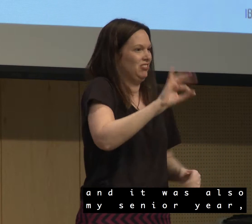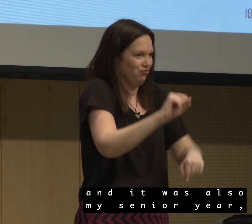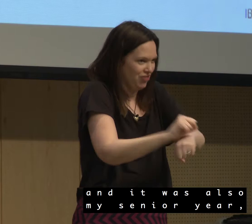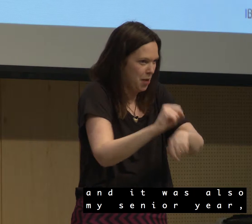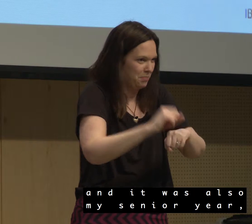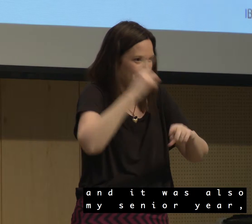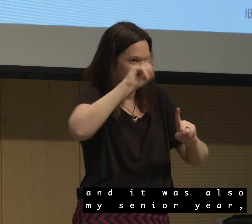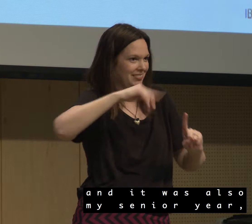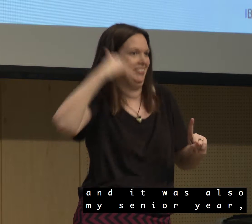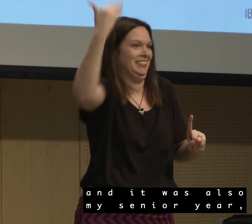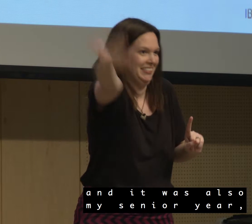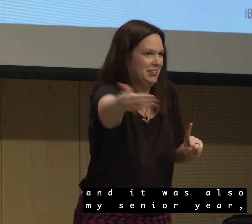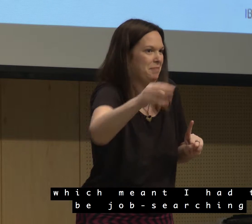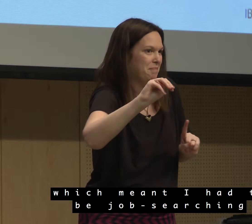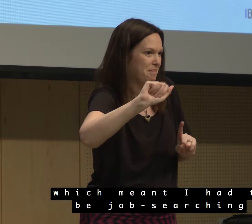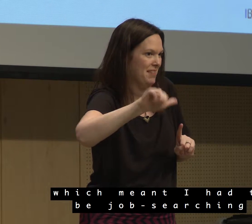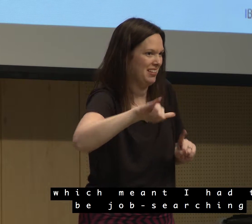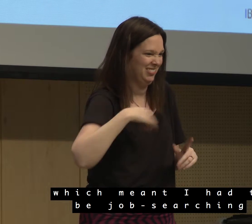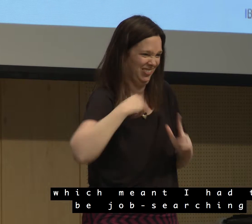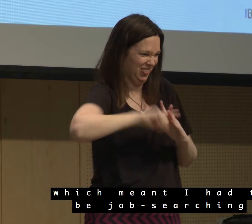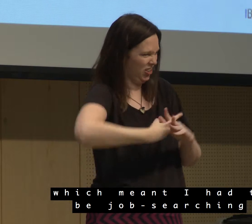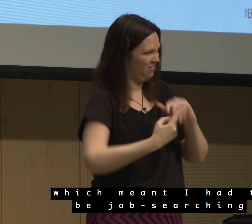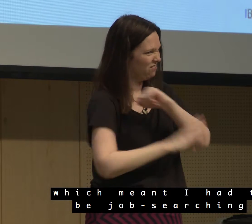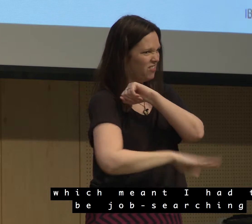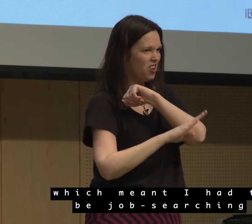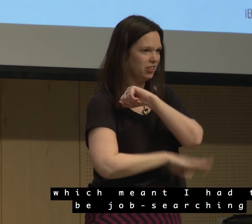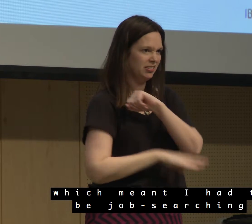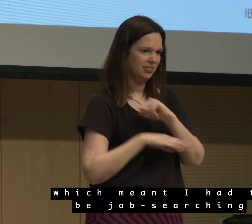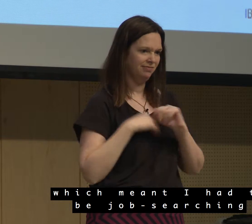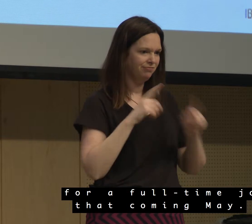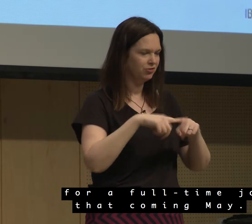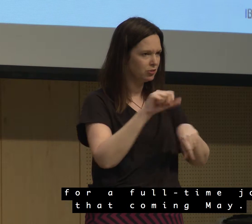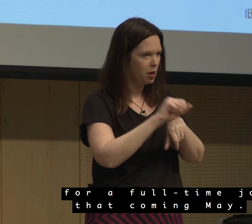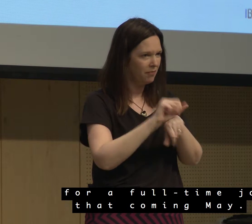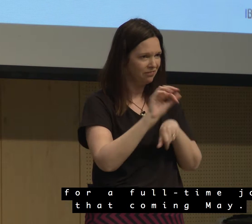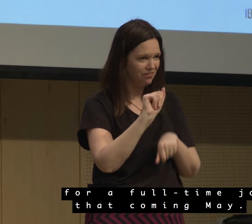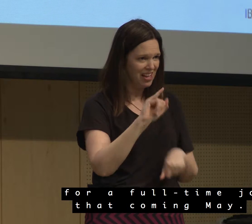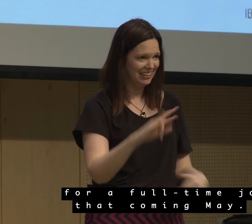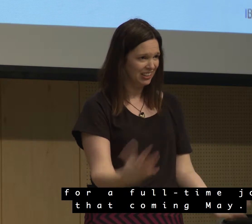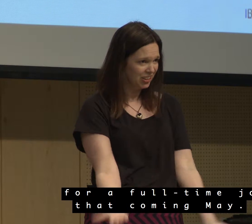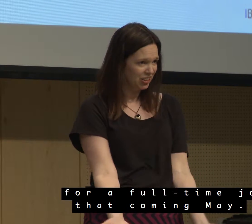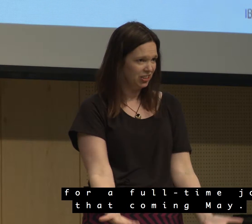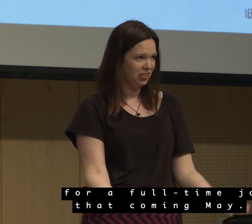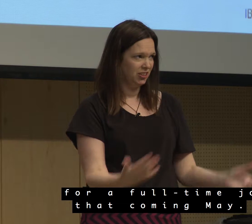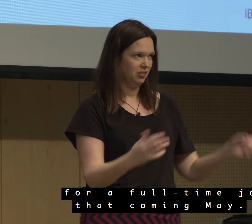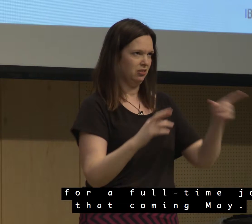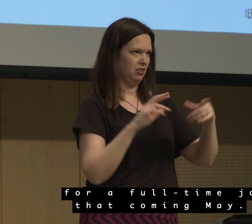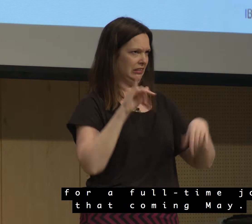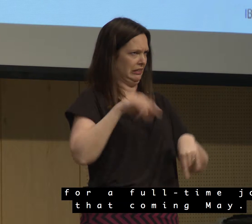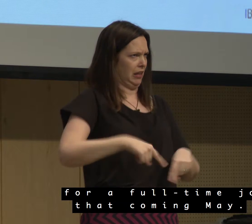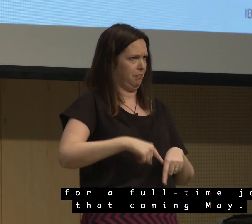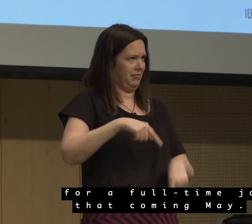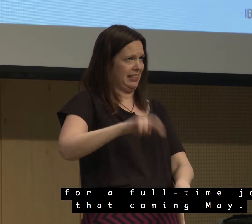it was also my senior year, which meant I had to be job searching for a full-time job that coming